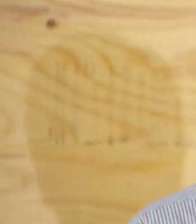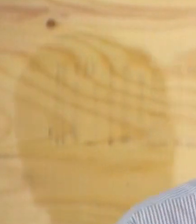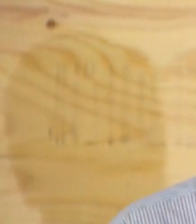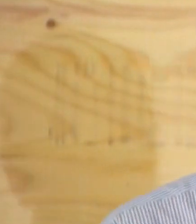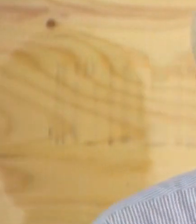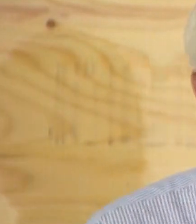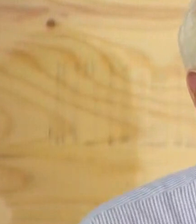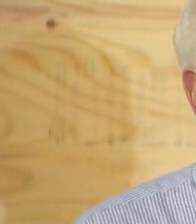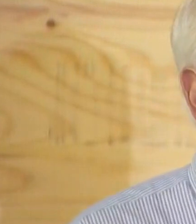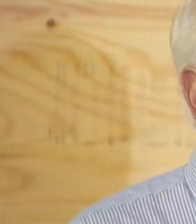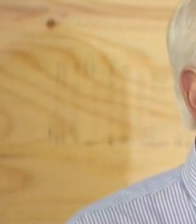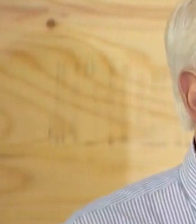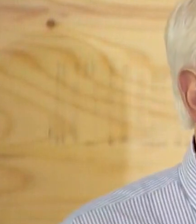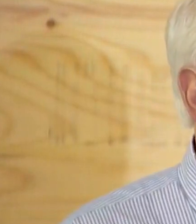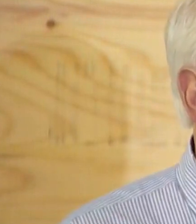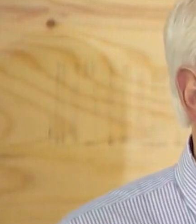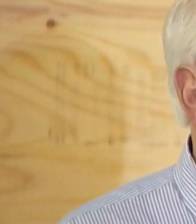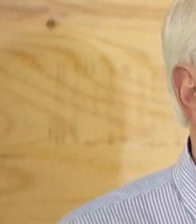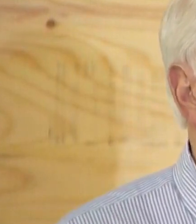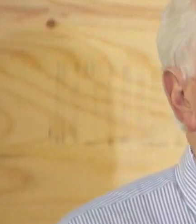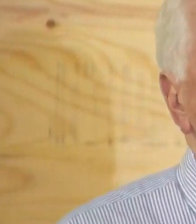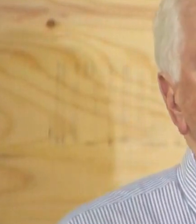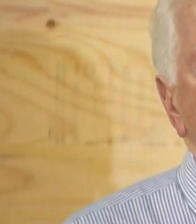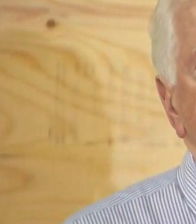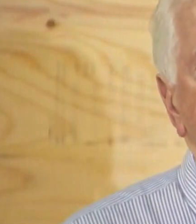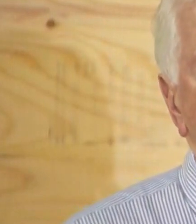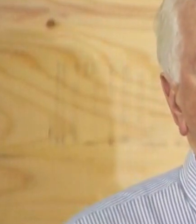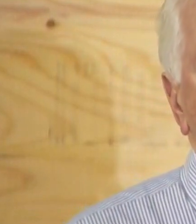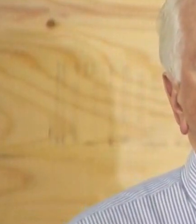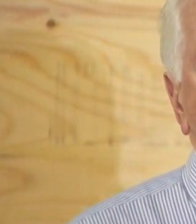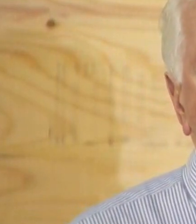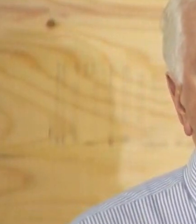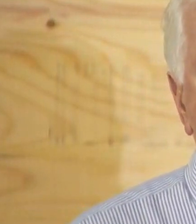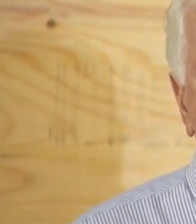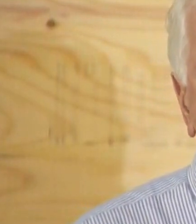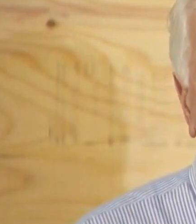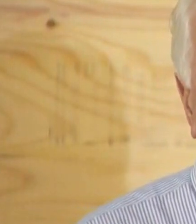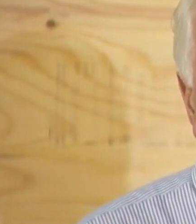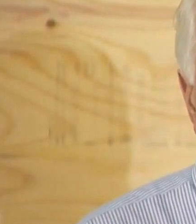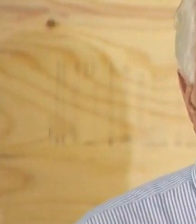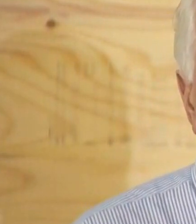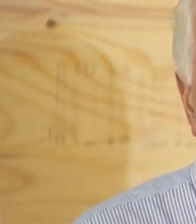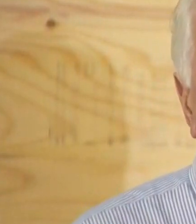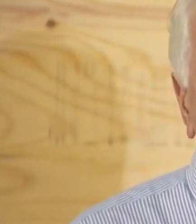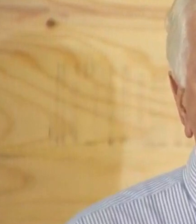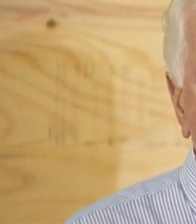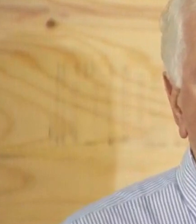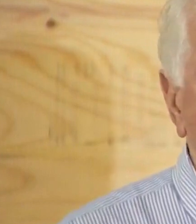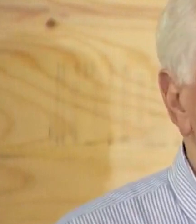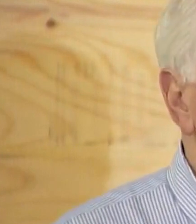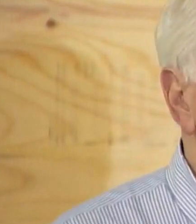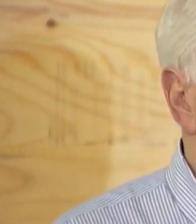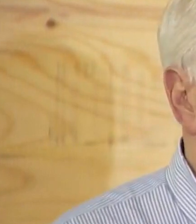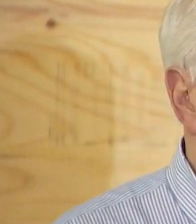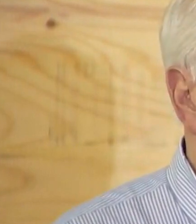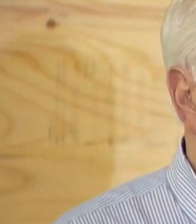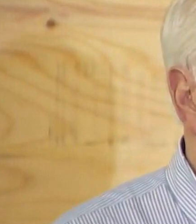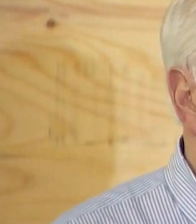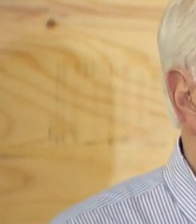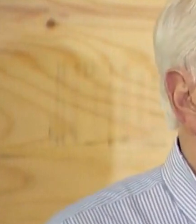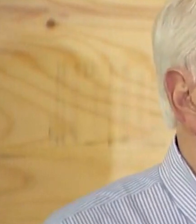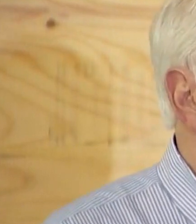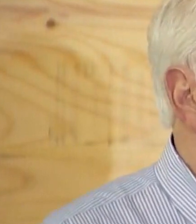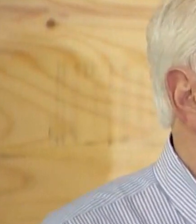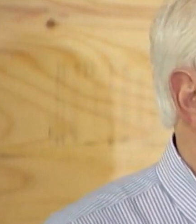dropped if it is declared a natural disaster to move the share of costs down to the locals from 25 to